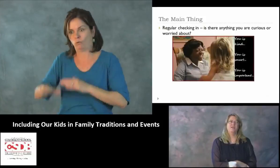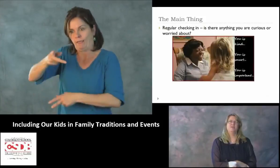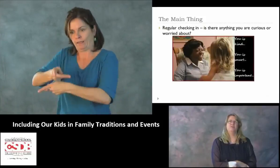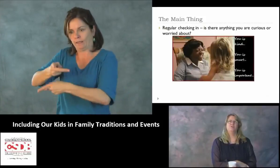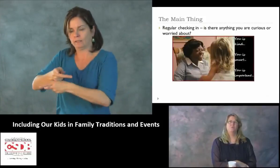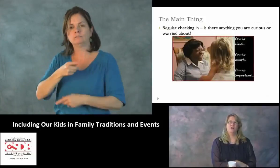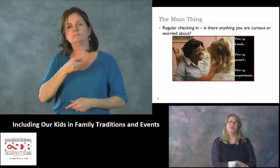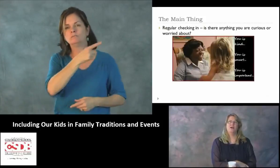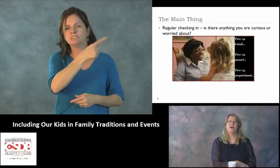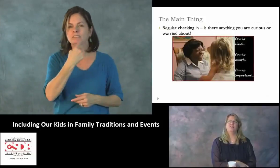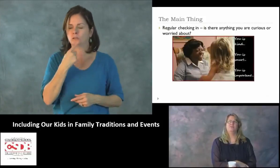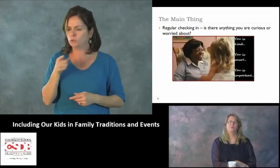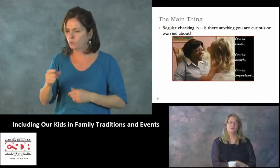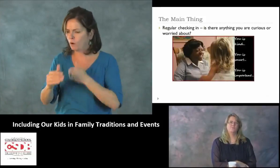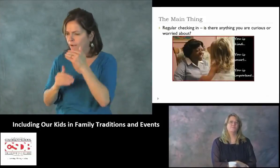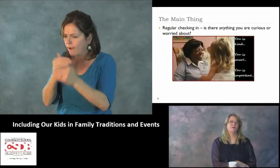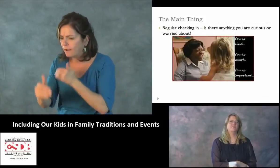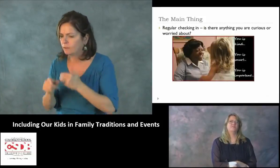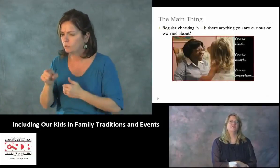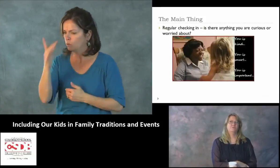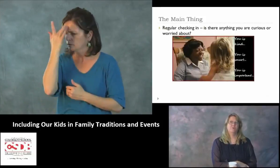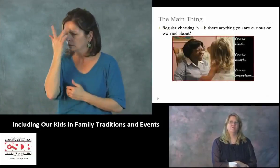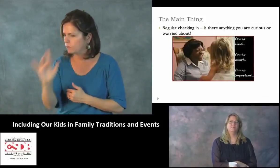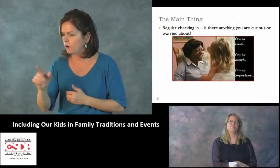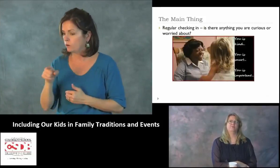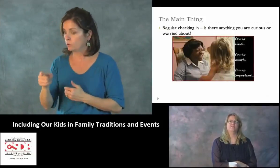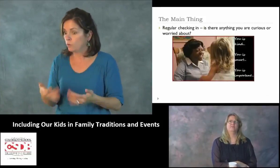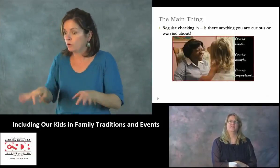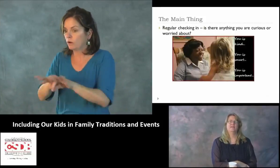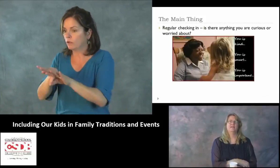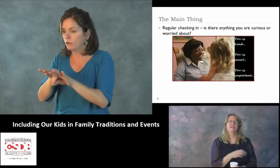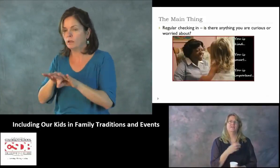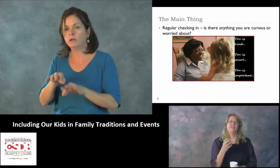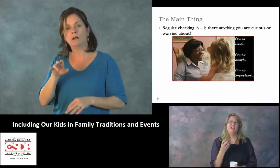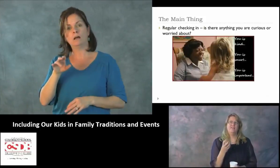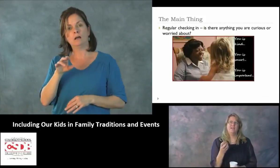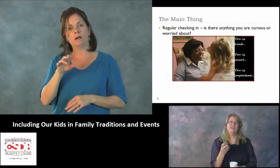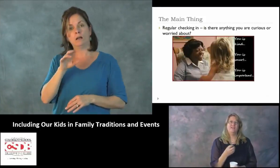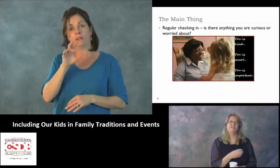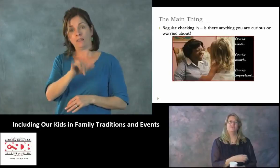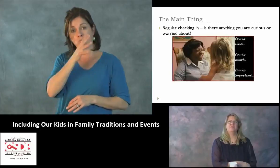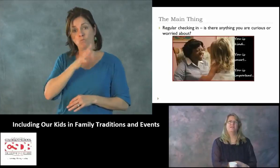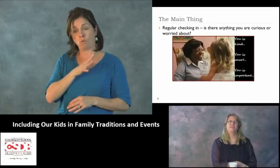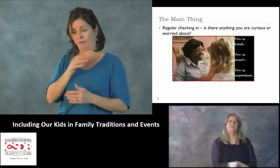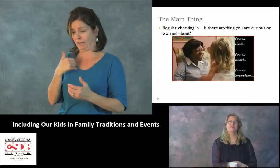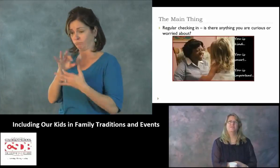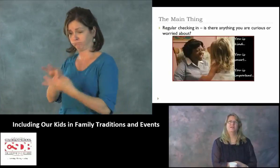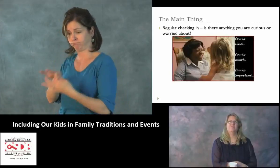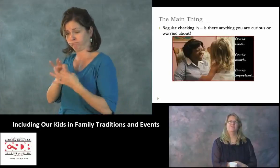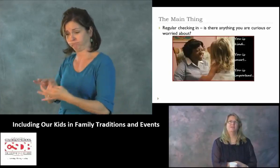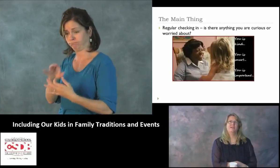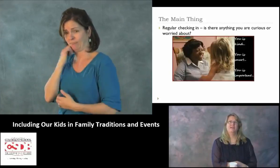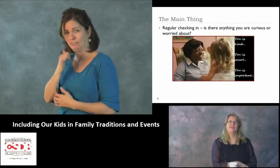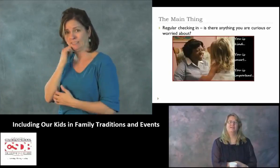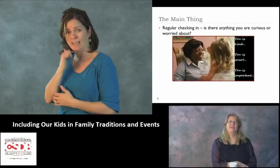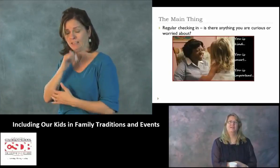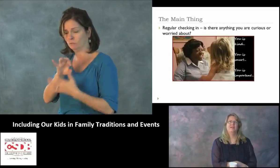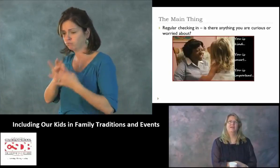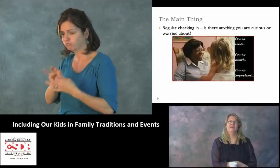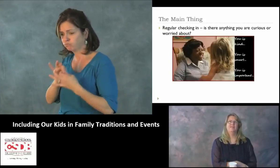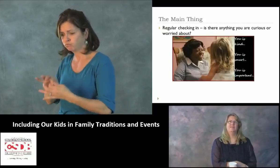she was saying, you are kind, you are smart, you are important. She had that connection with that little girl every